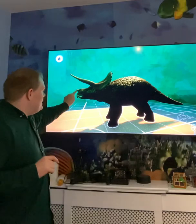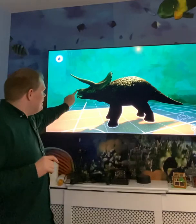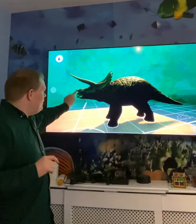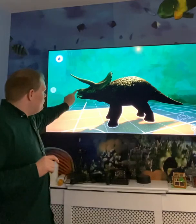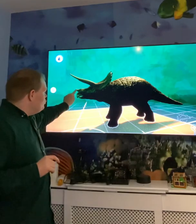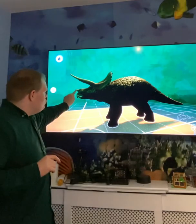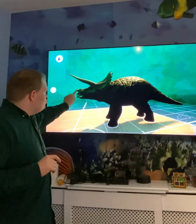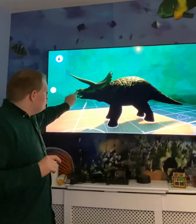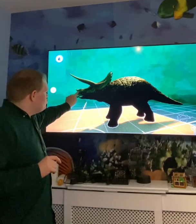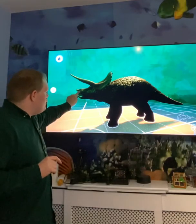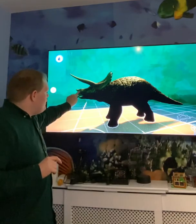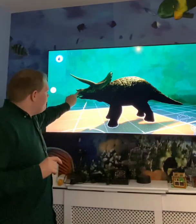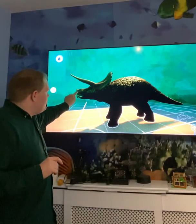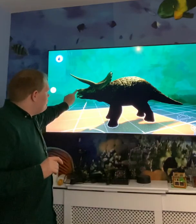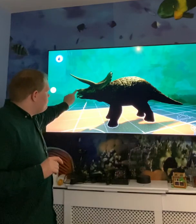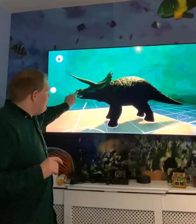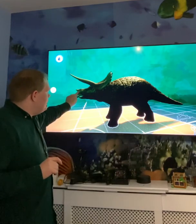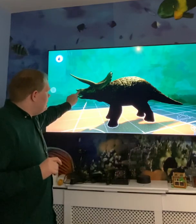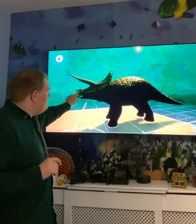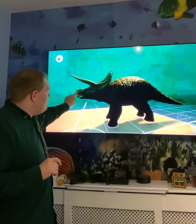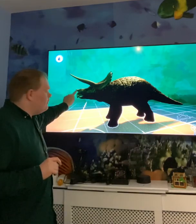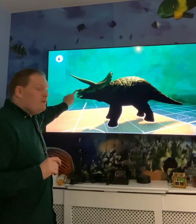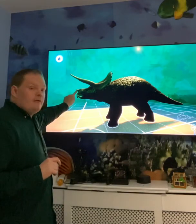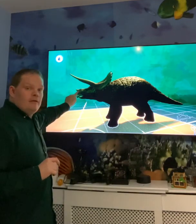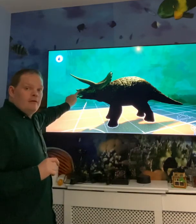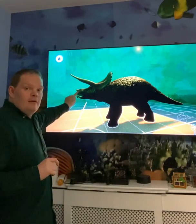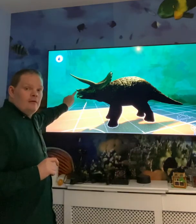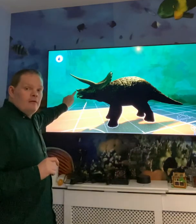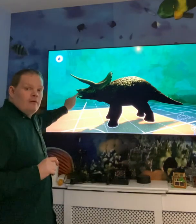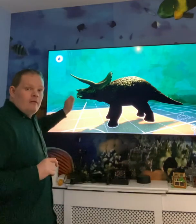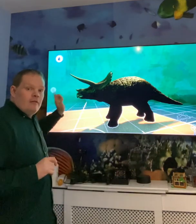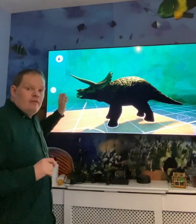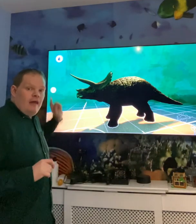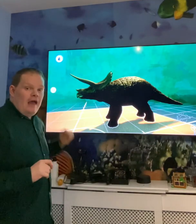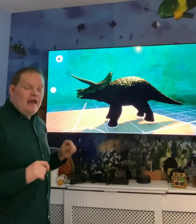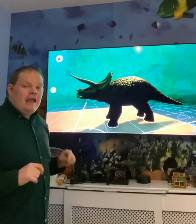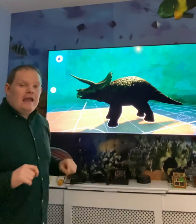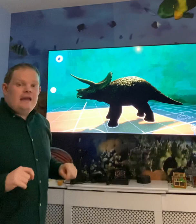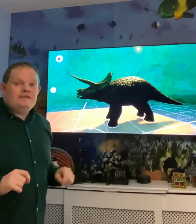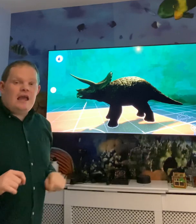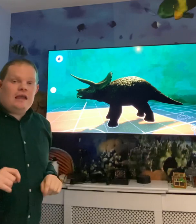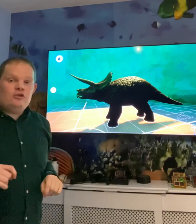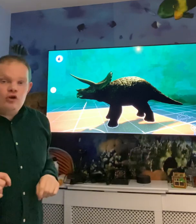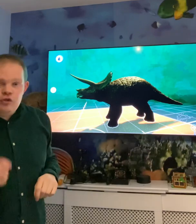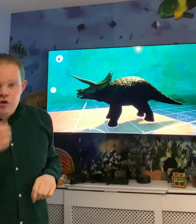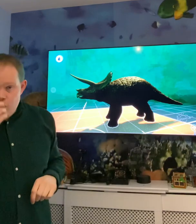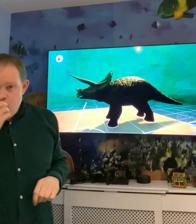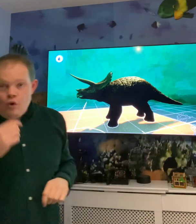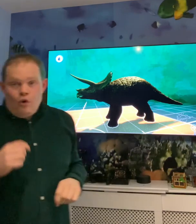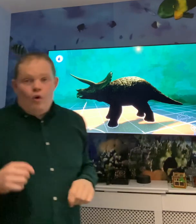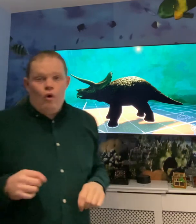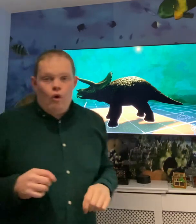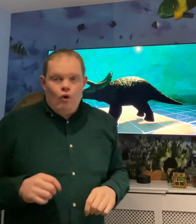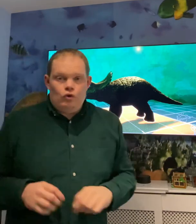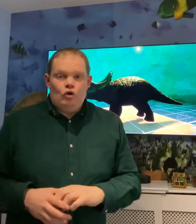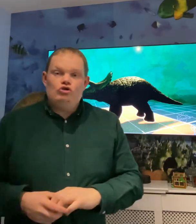here, just where my finger is, right here, there is another horn.